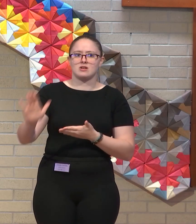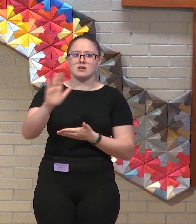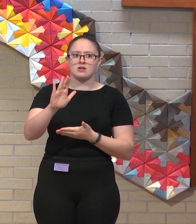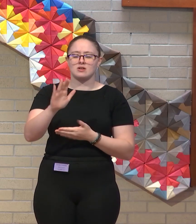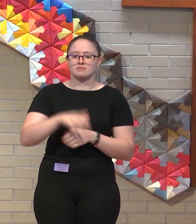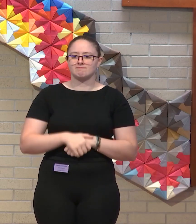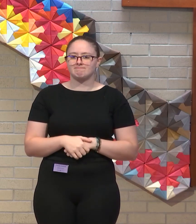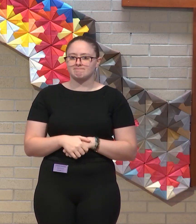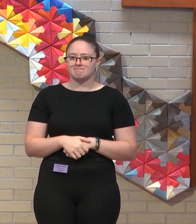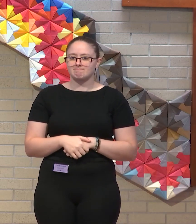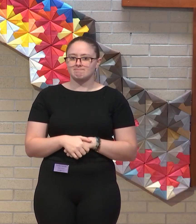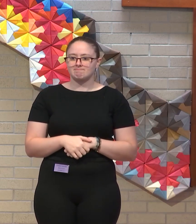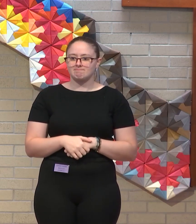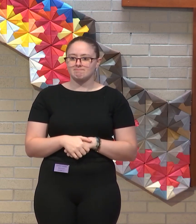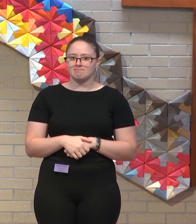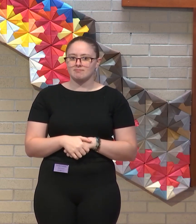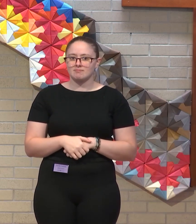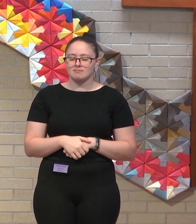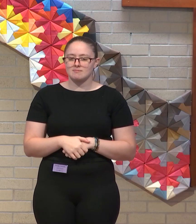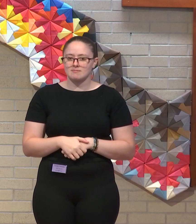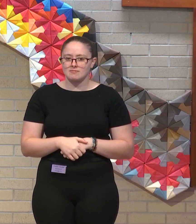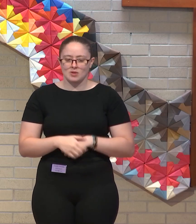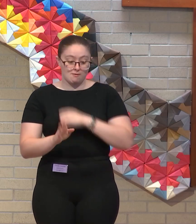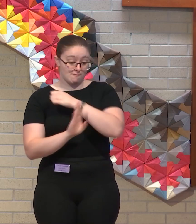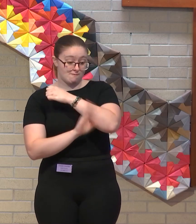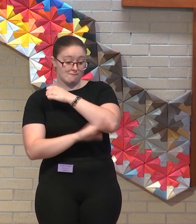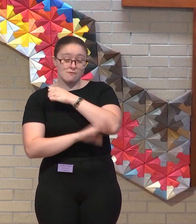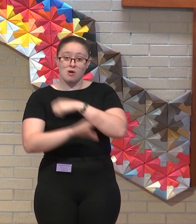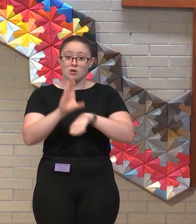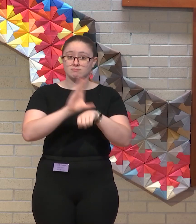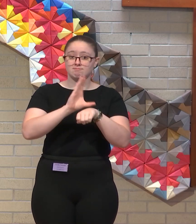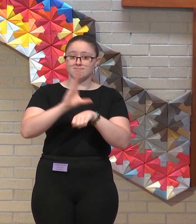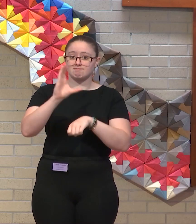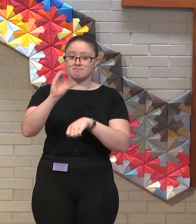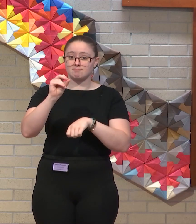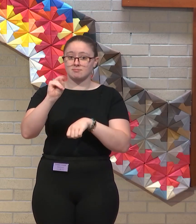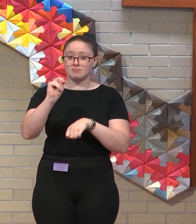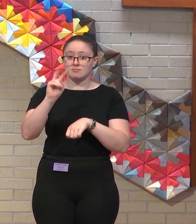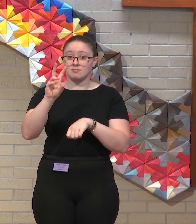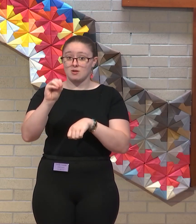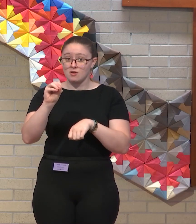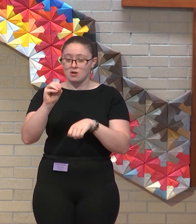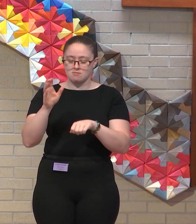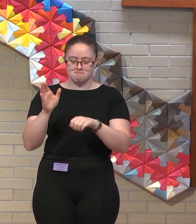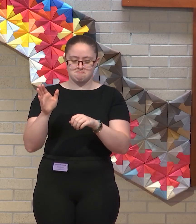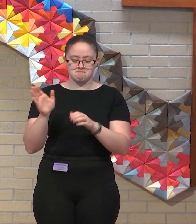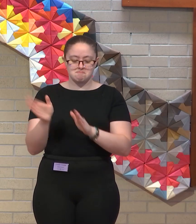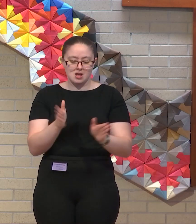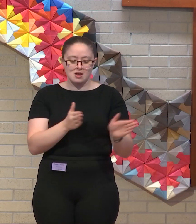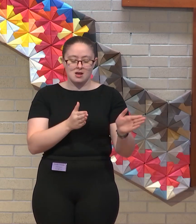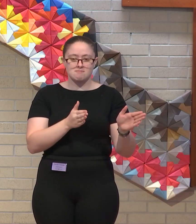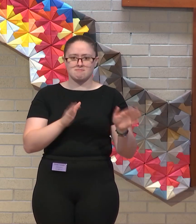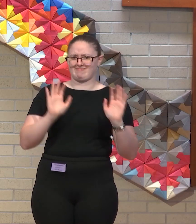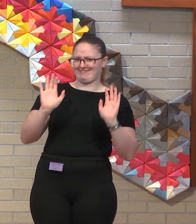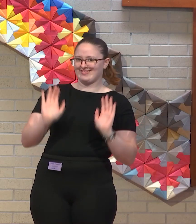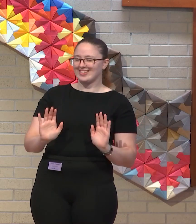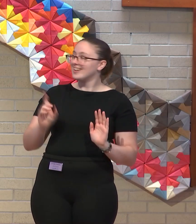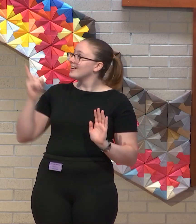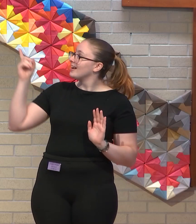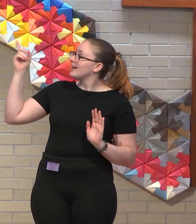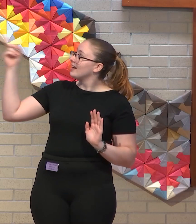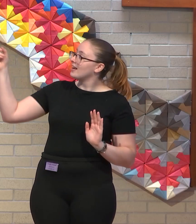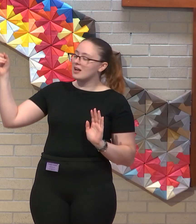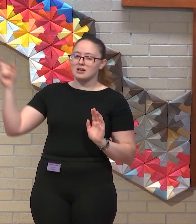We have a great fall lineup of chapels and convocations, and you can find information about that in the